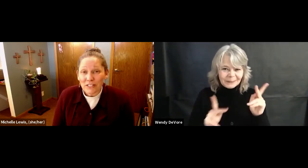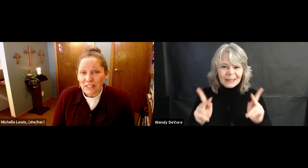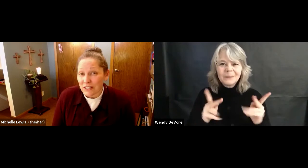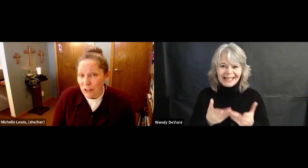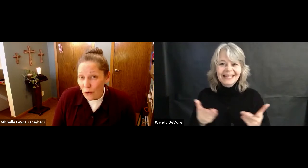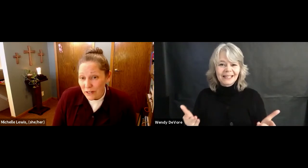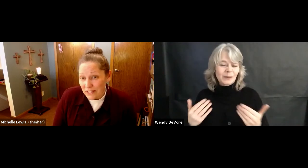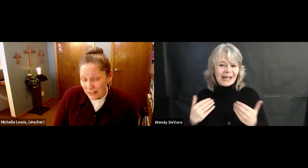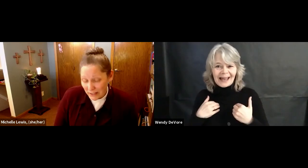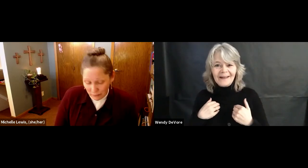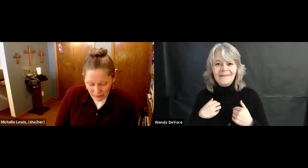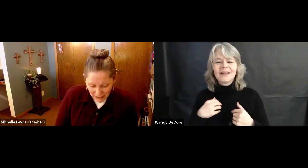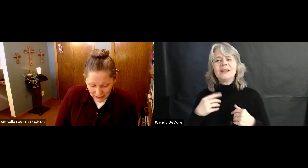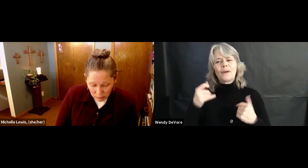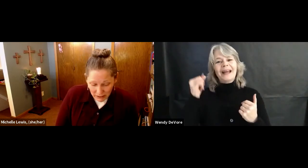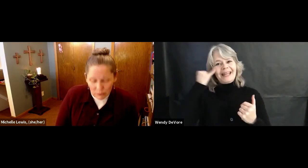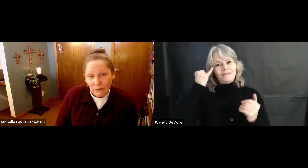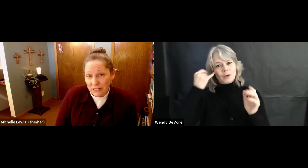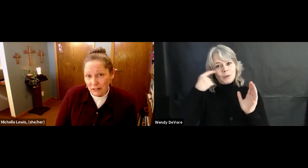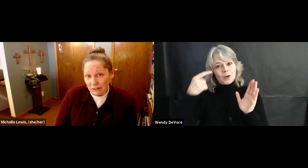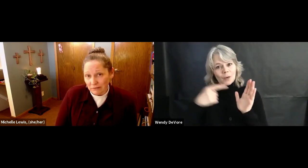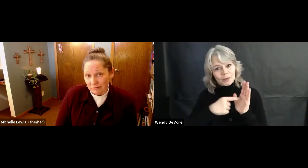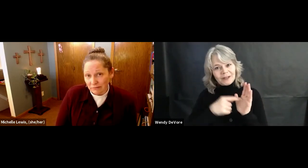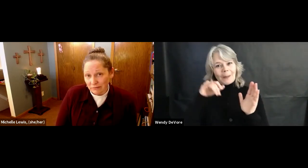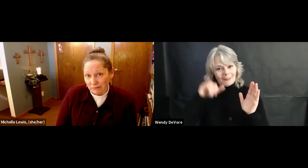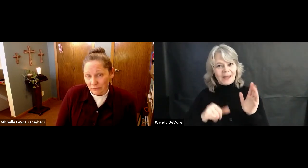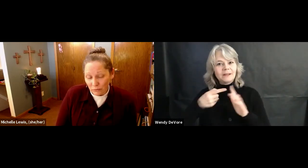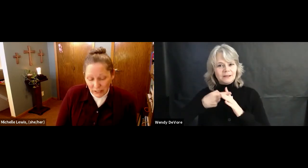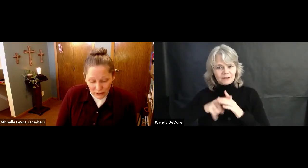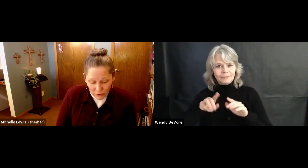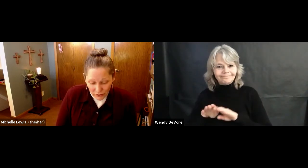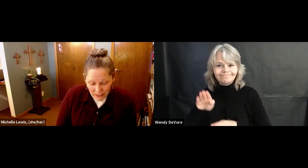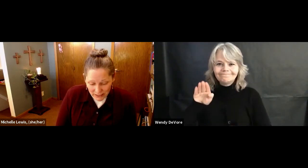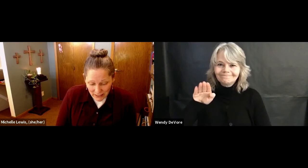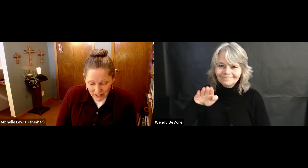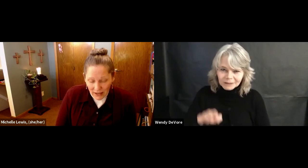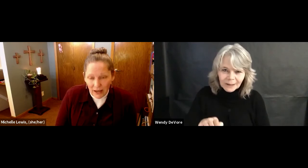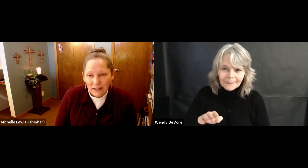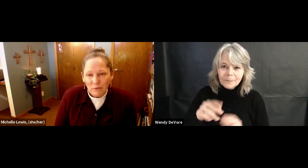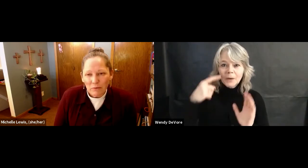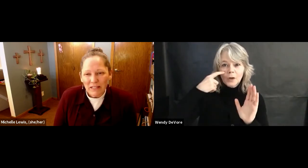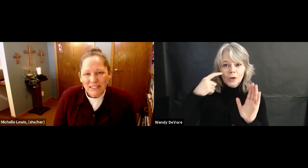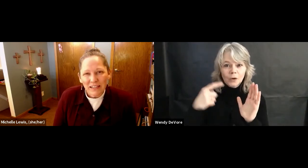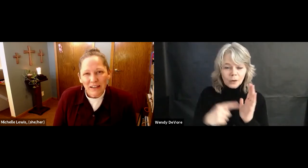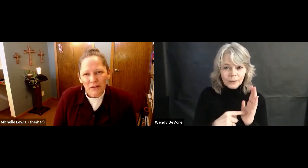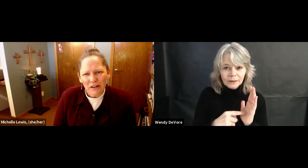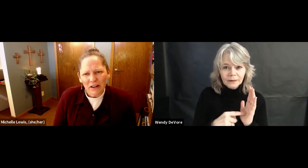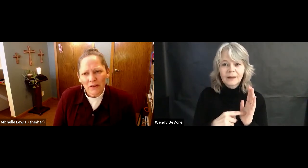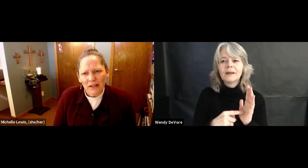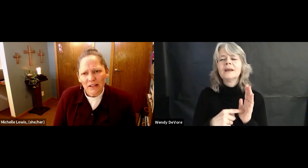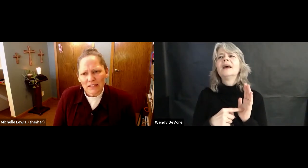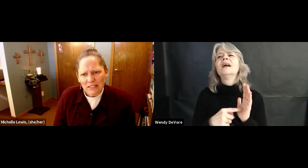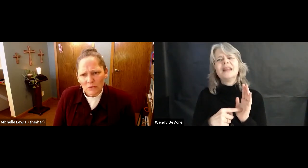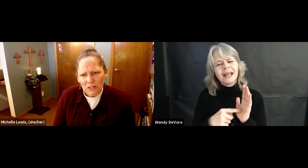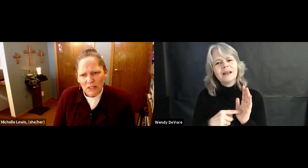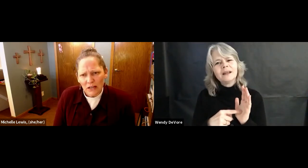And just noticing them, that's the place where we start. We notice, and then we might say, I wonder how